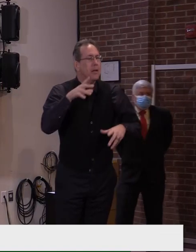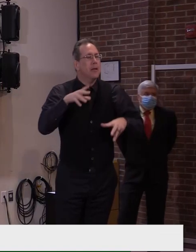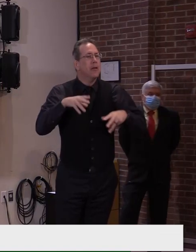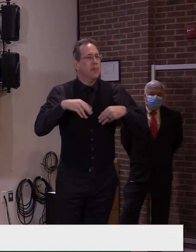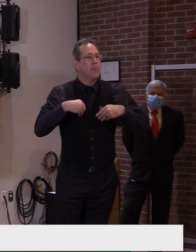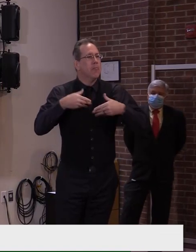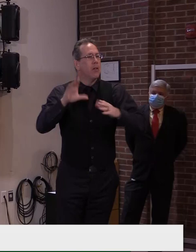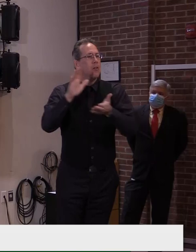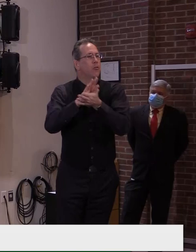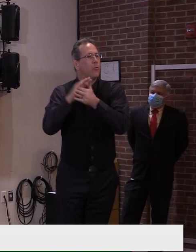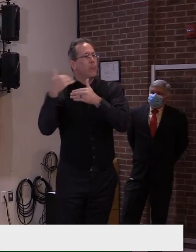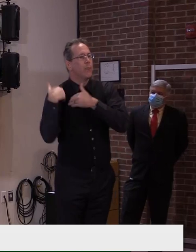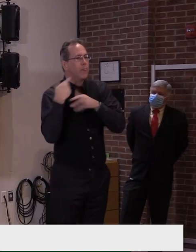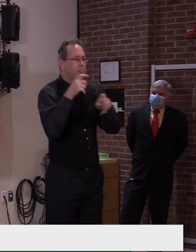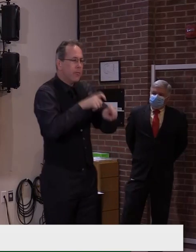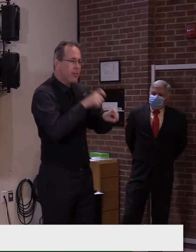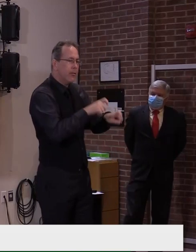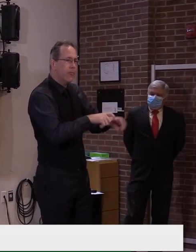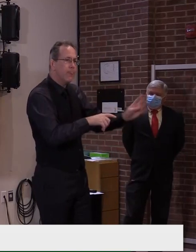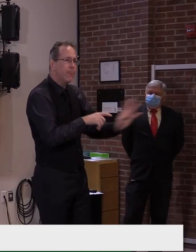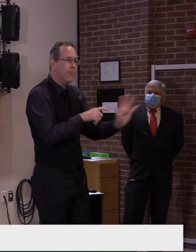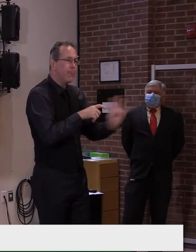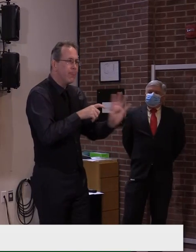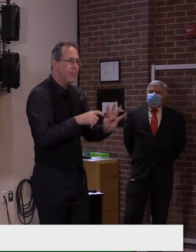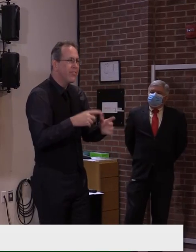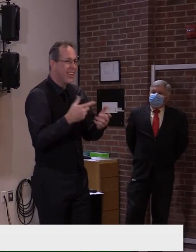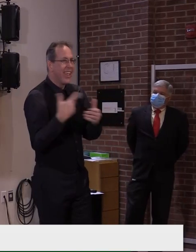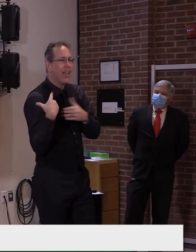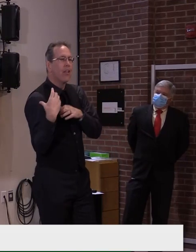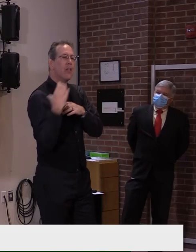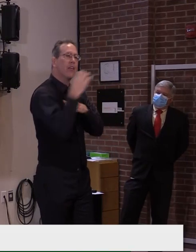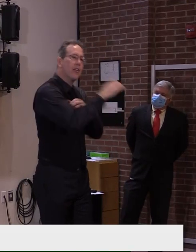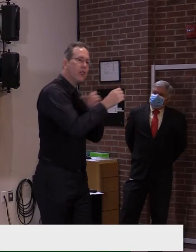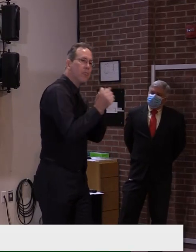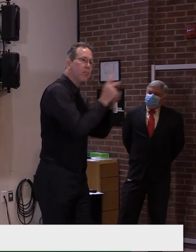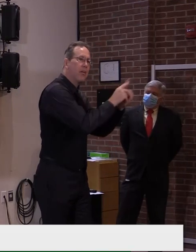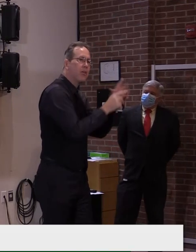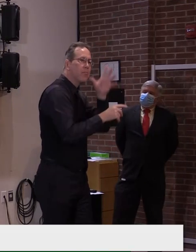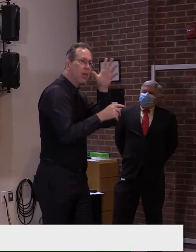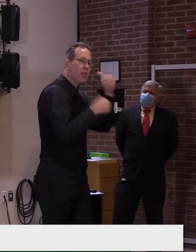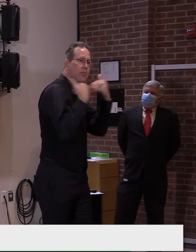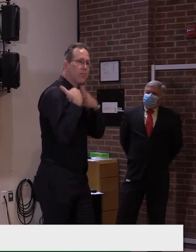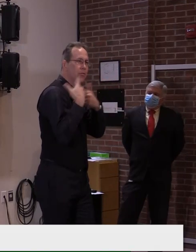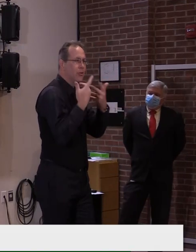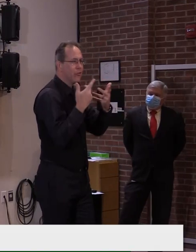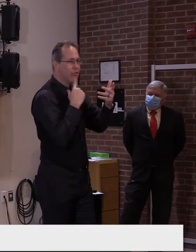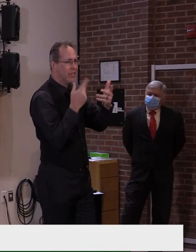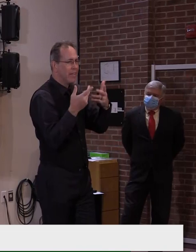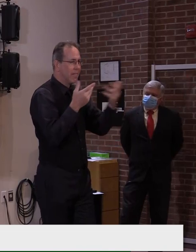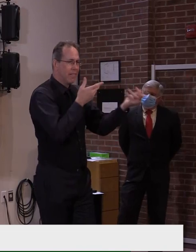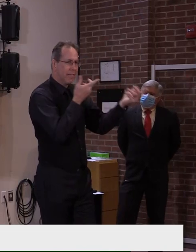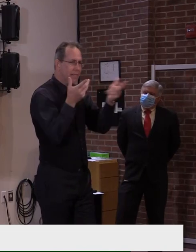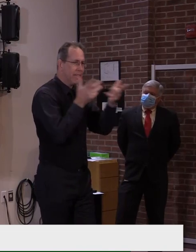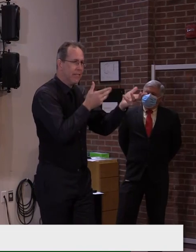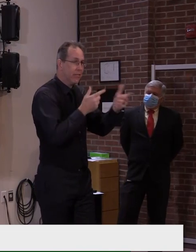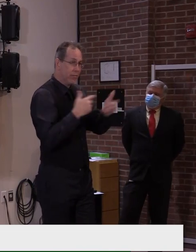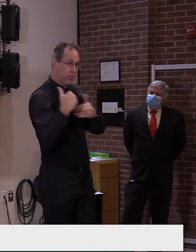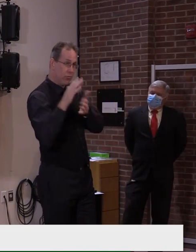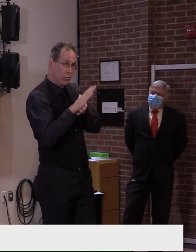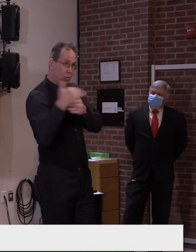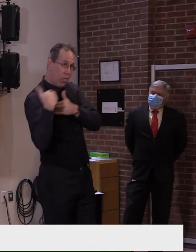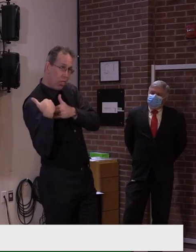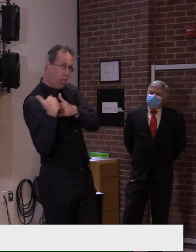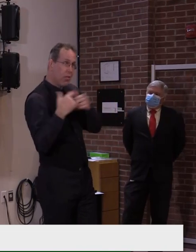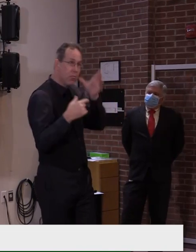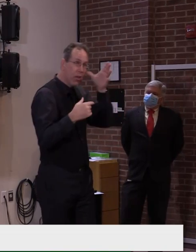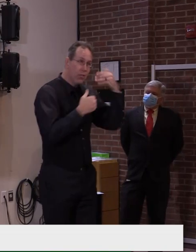act between deploying more testing versus controlling that process. And again, I think Dr. Levine's sort of story